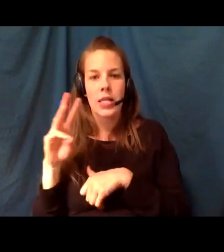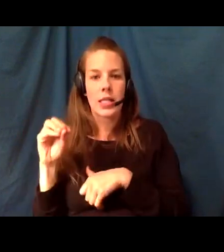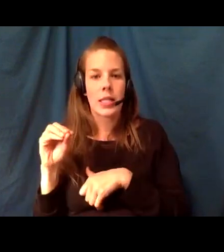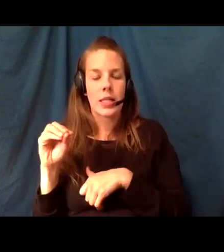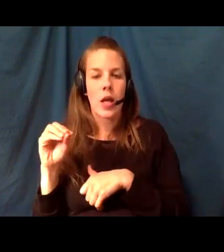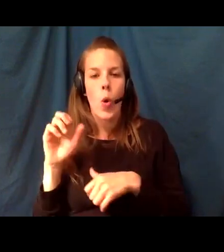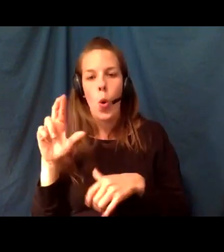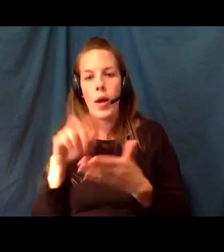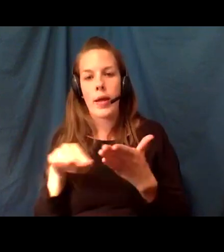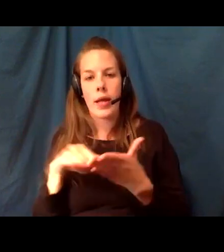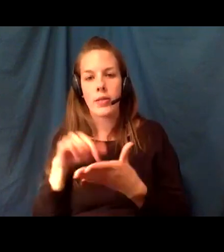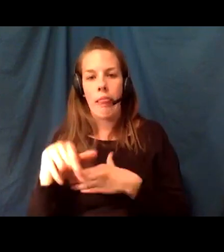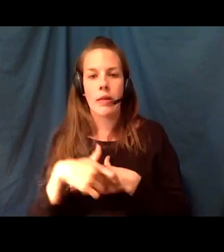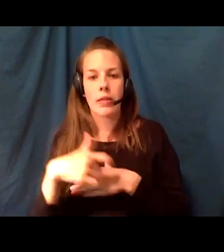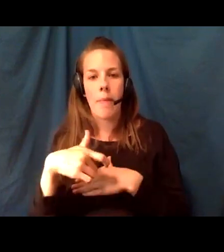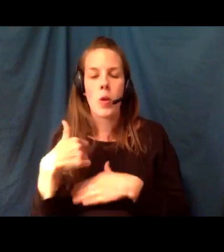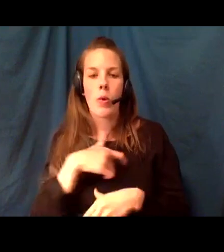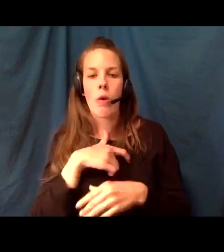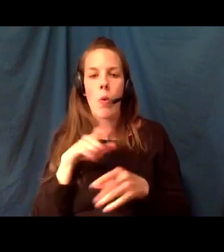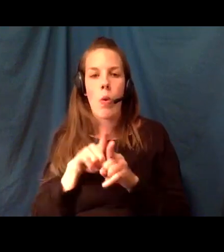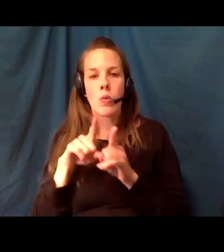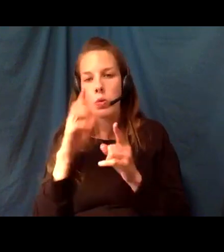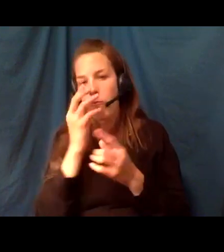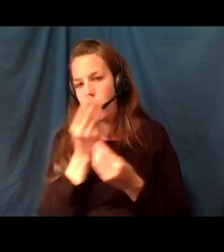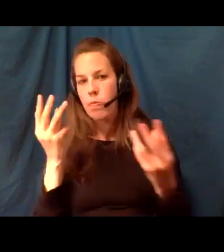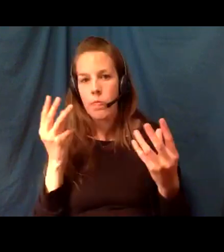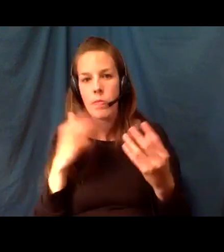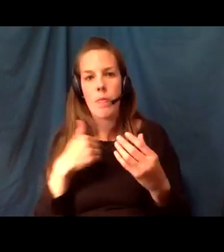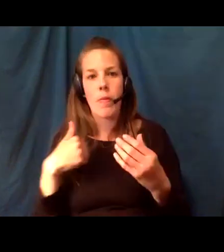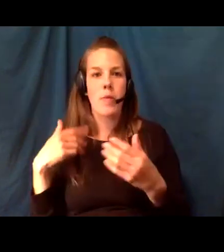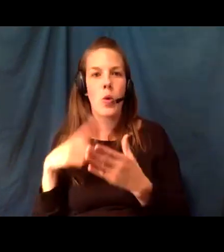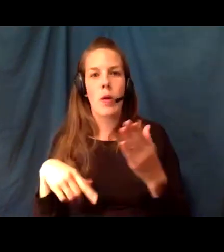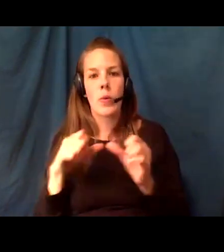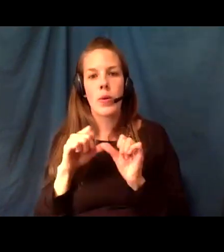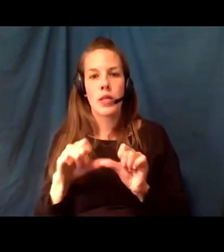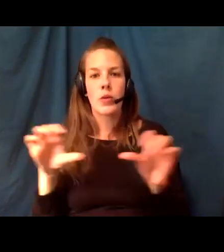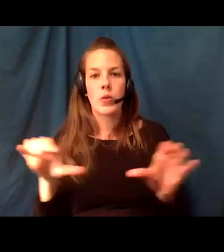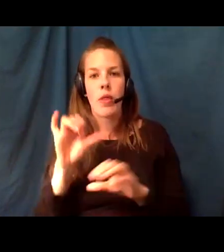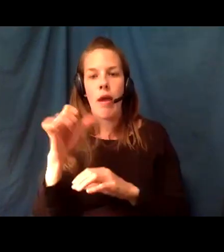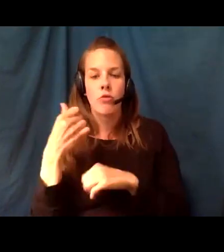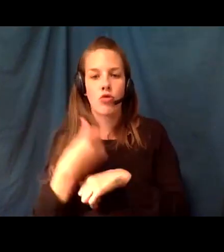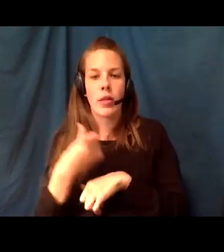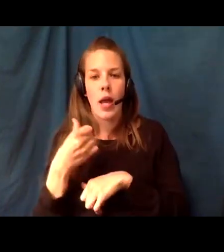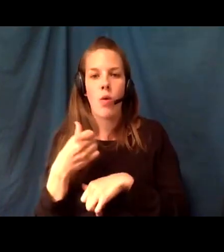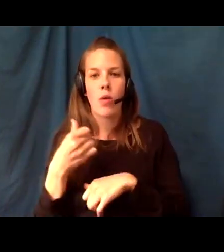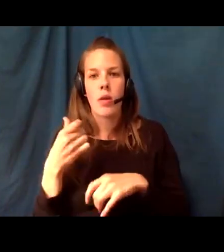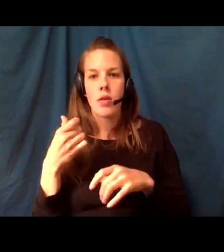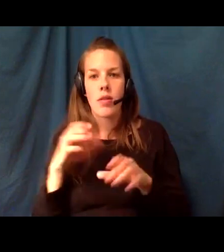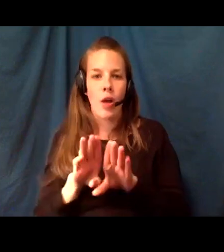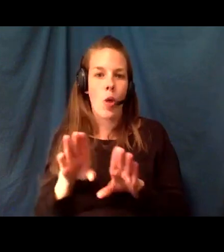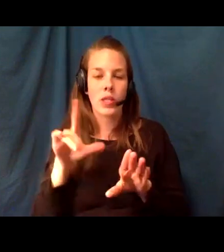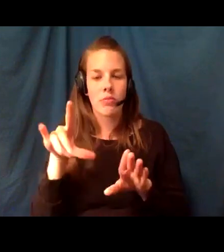could cancel at that time. We also informed all of our members what we would continue to do during the shutdown, which would provide outreach